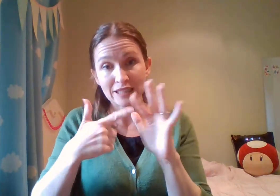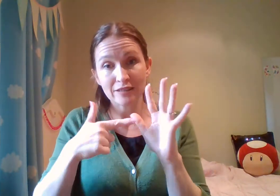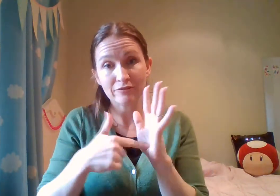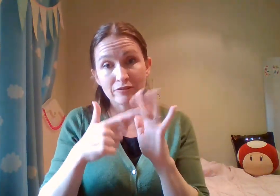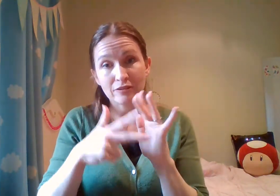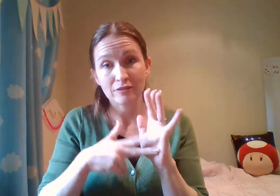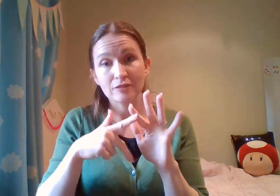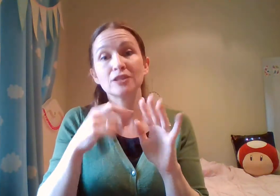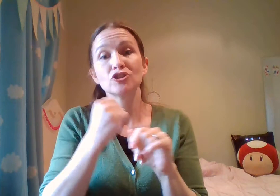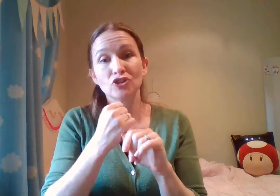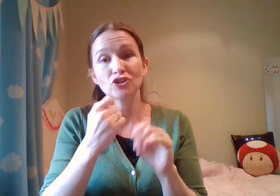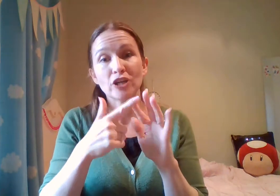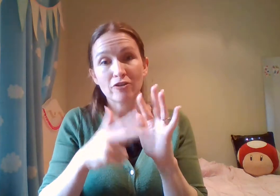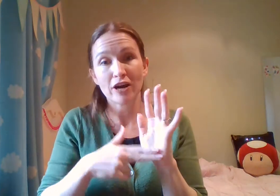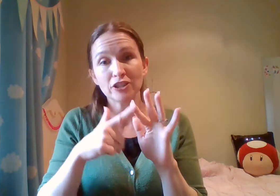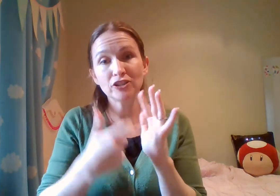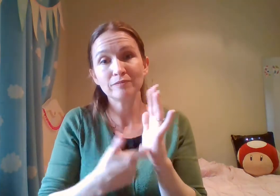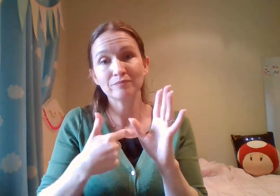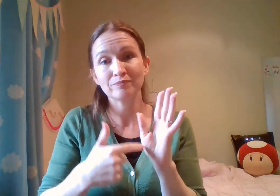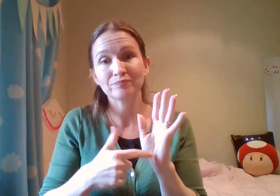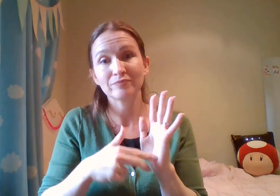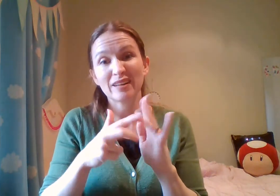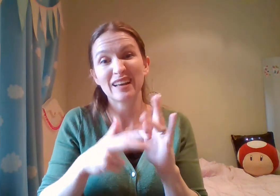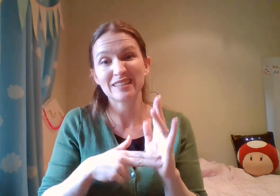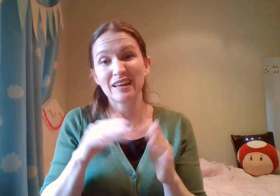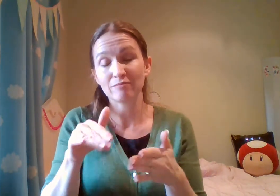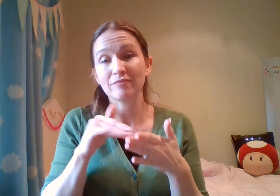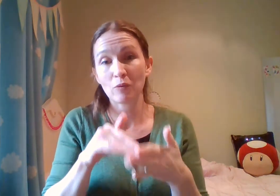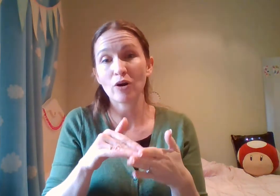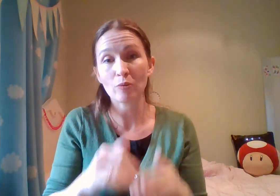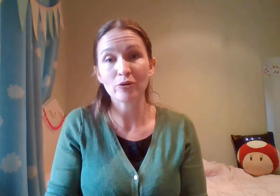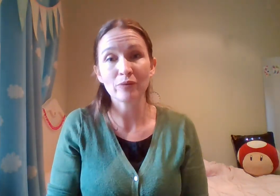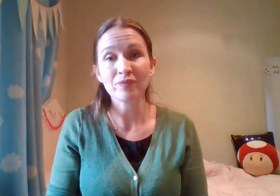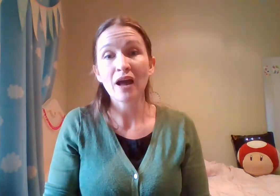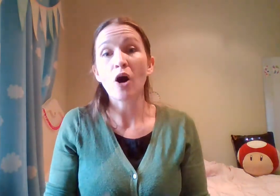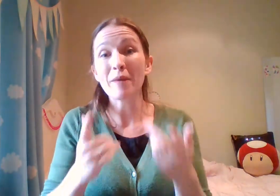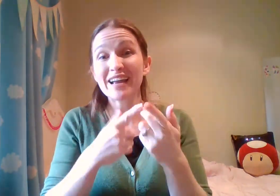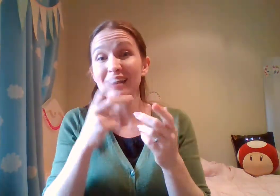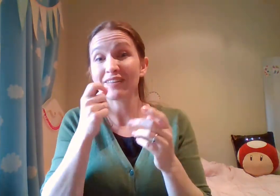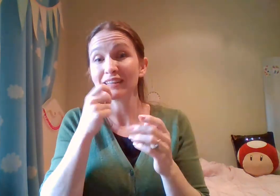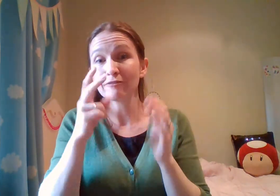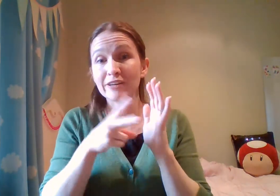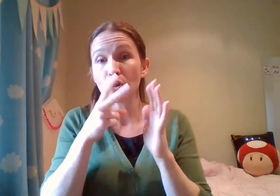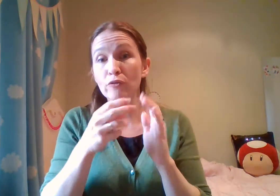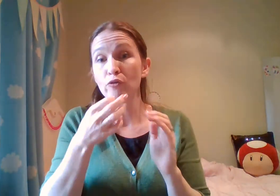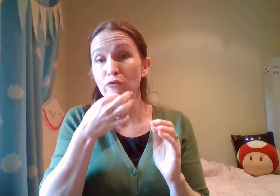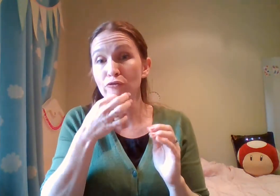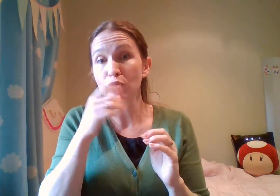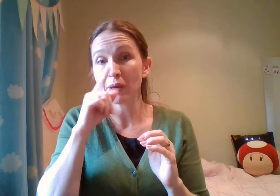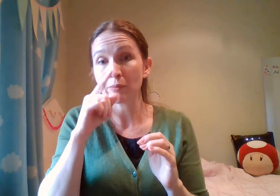Creative Generation, as that will help you. I'll make another little video for the few people